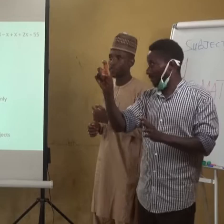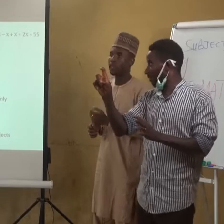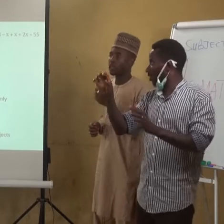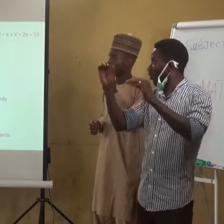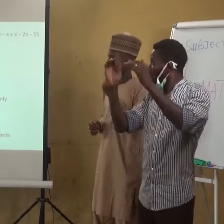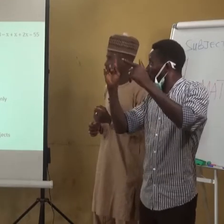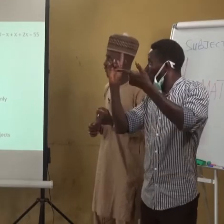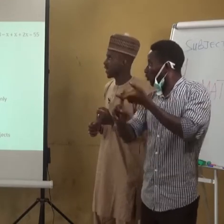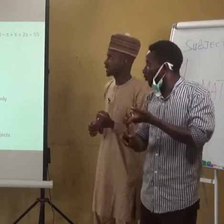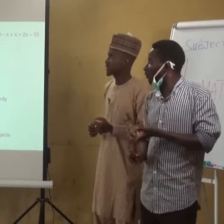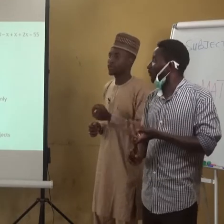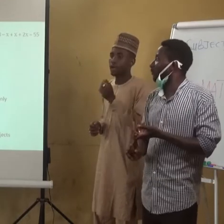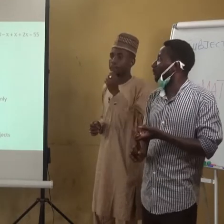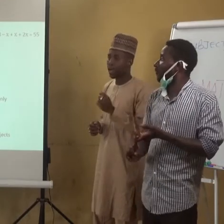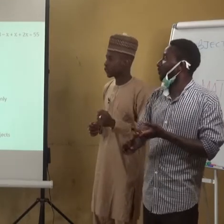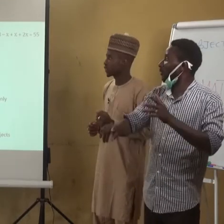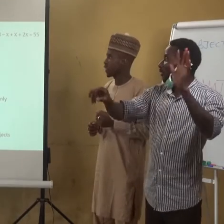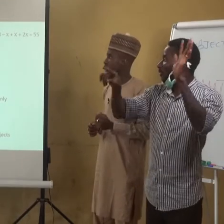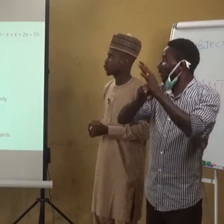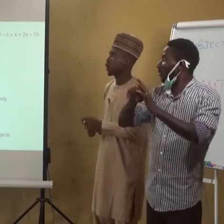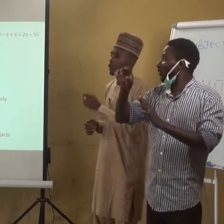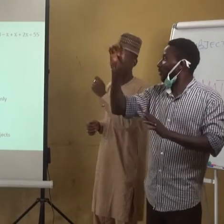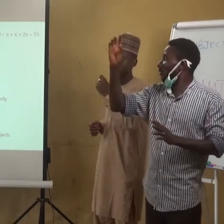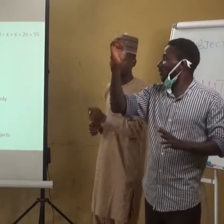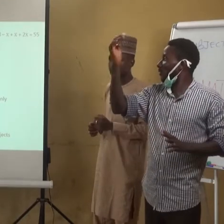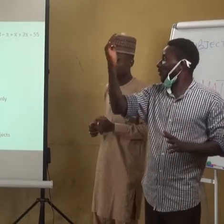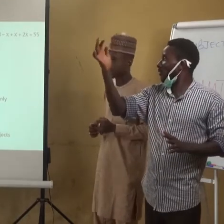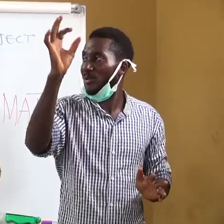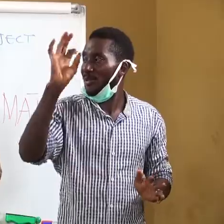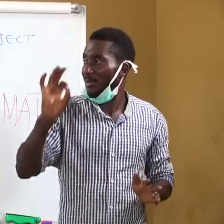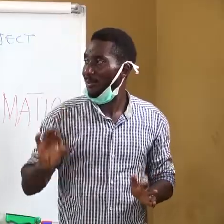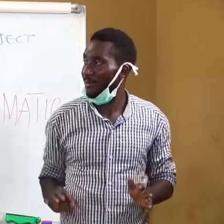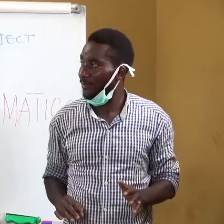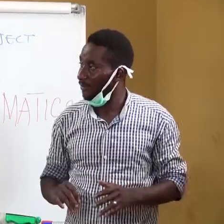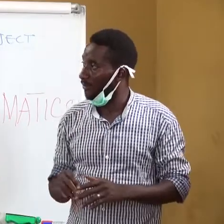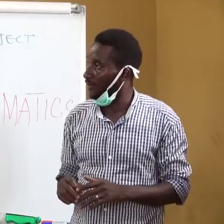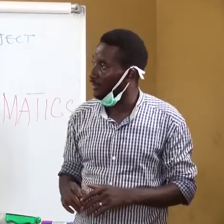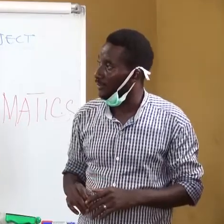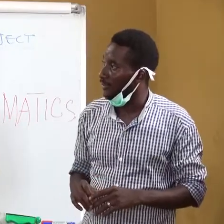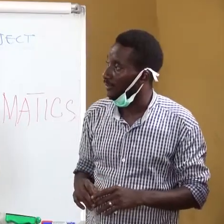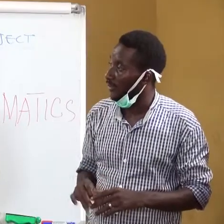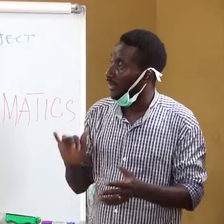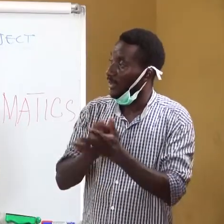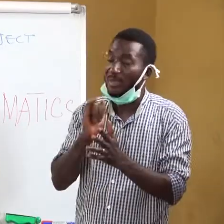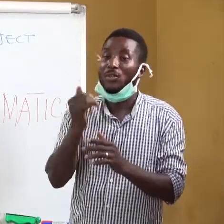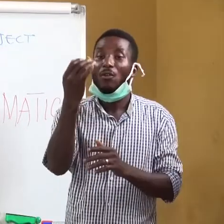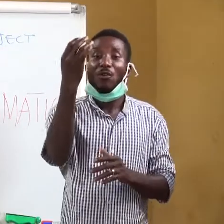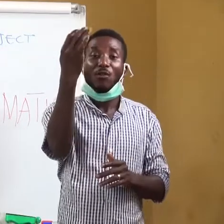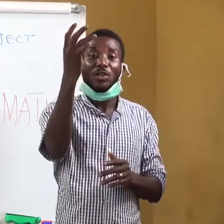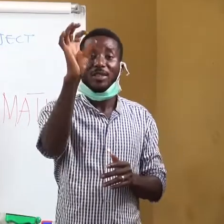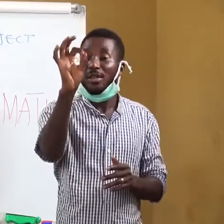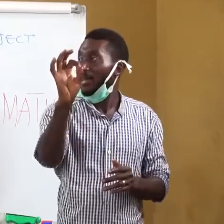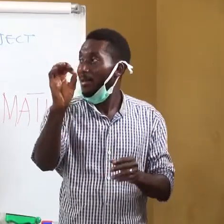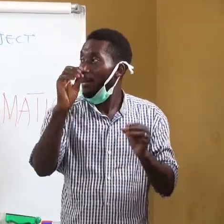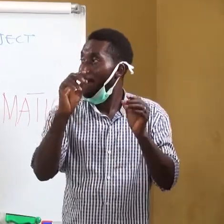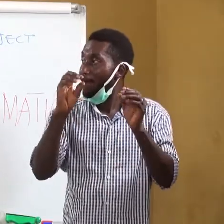55. 6x minus 3x will have 3x. That is 49 plus 3x equals